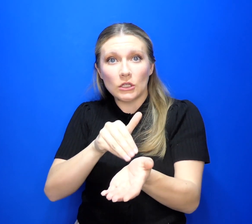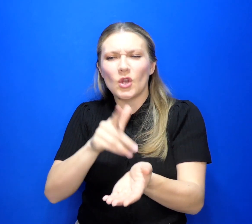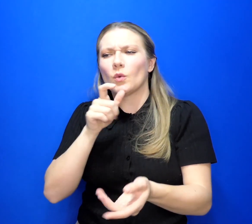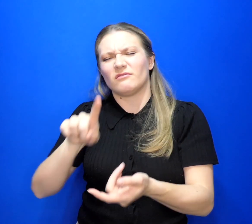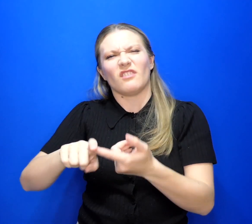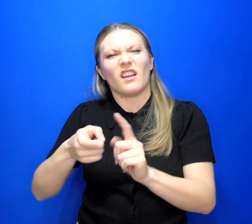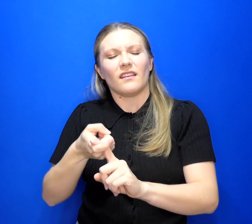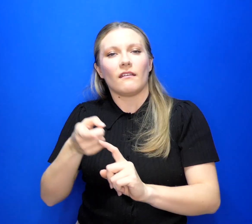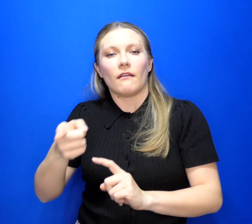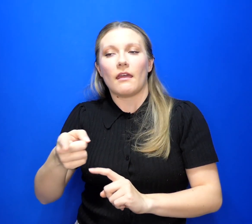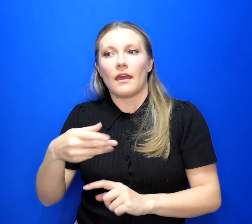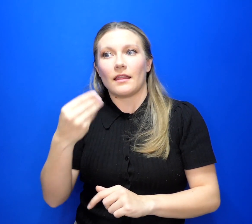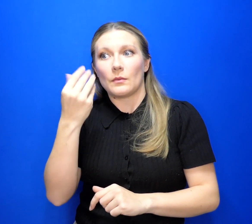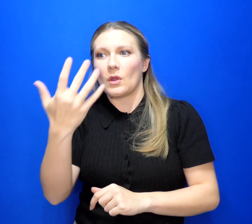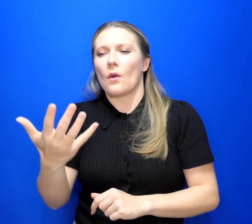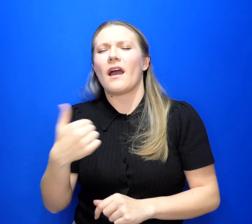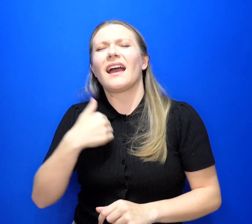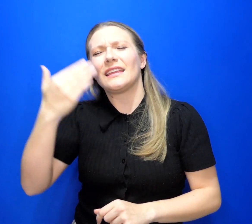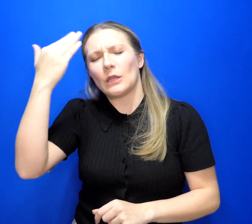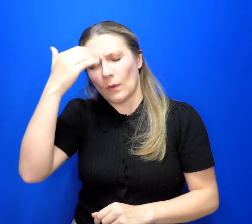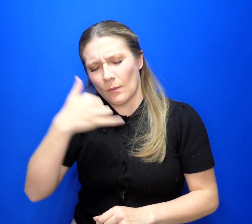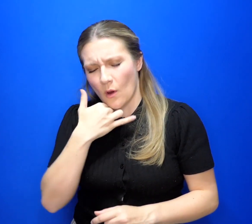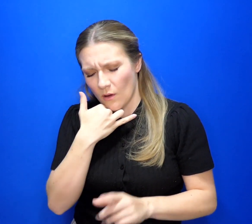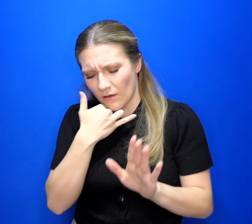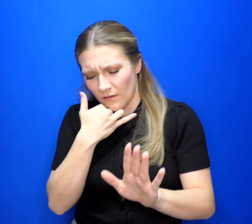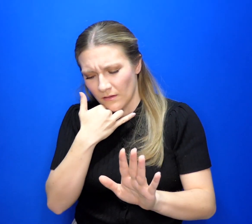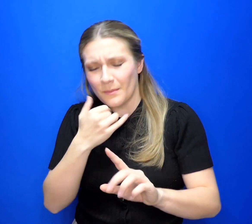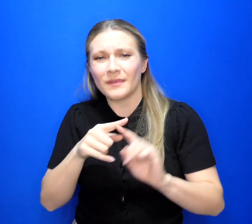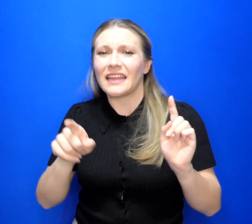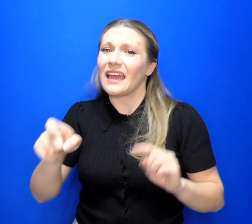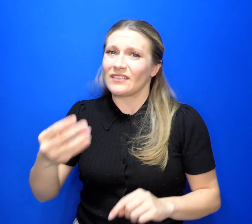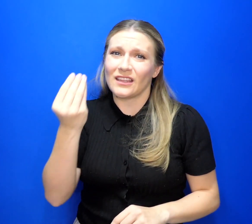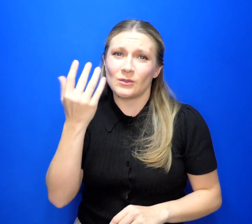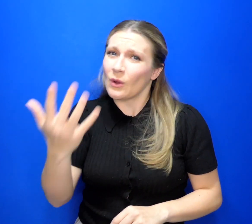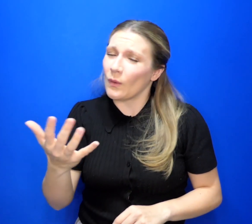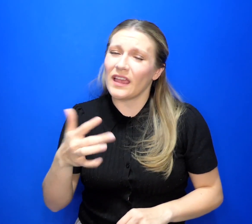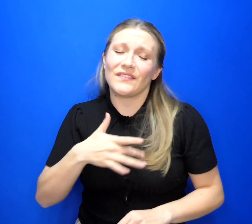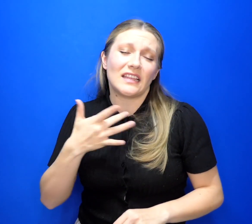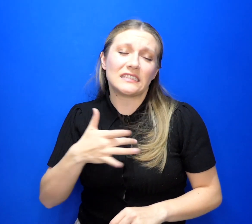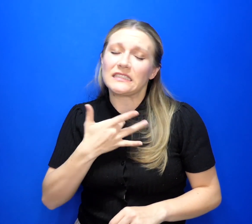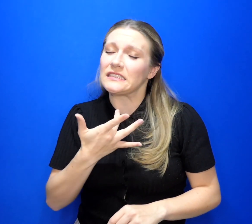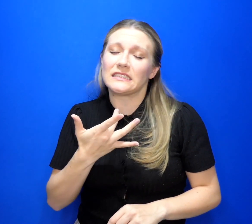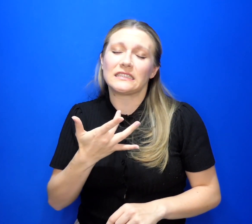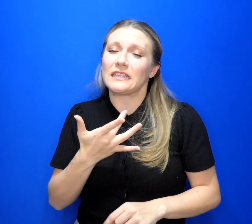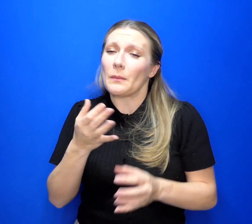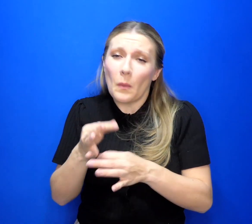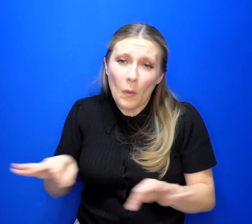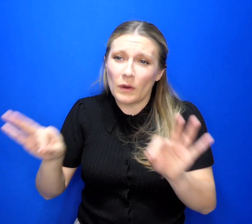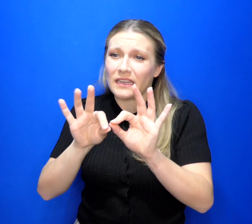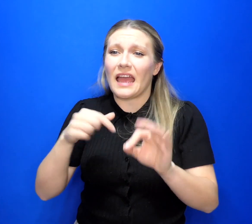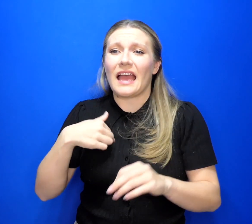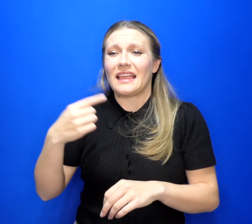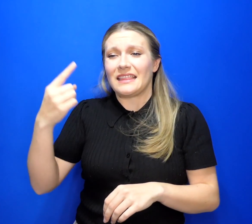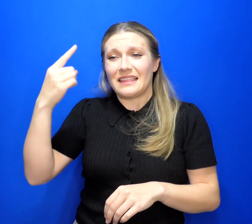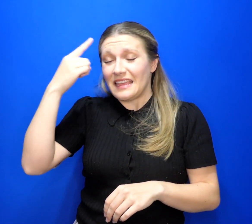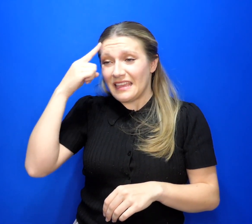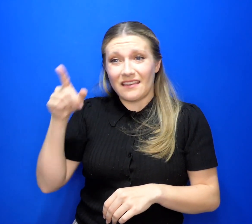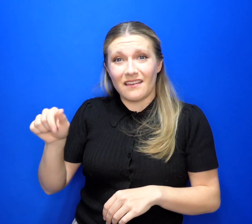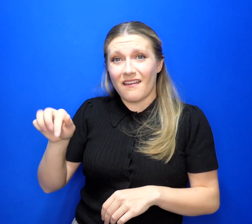friend. And I prefaced what I said by going, I know I'm wrong, but I have to say this because it feels imperative that I tell you that I don't think Arden